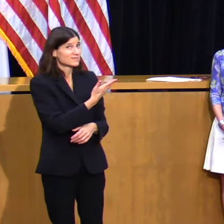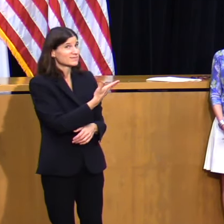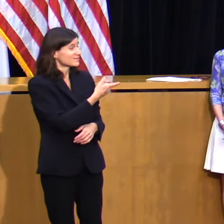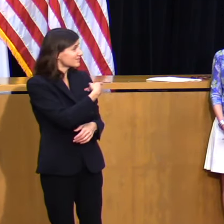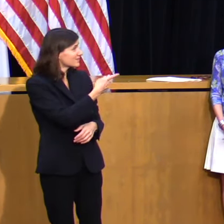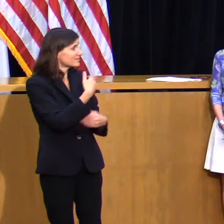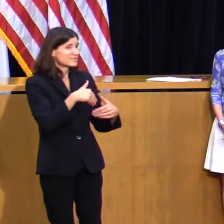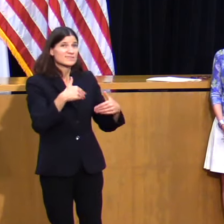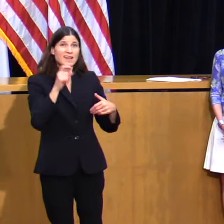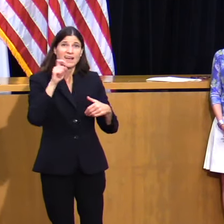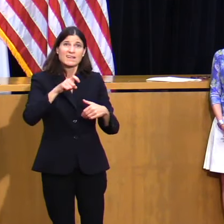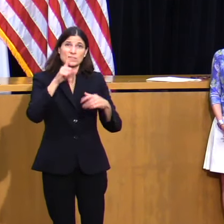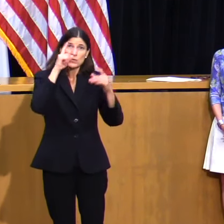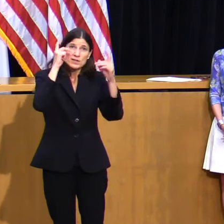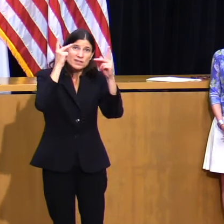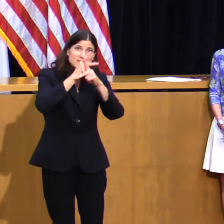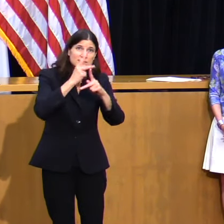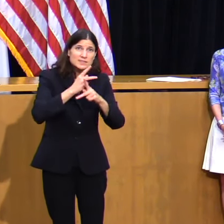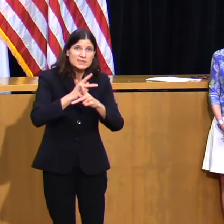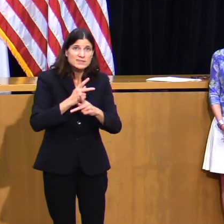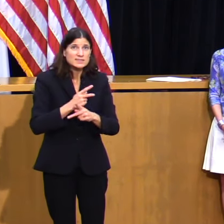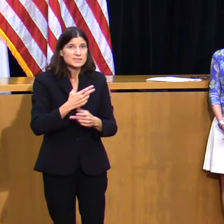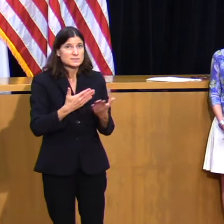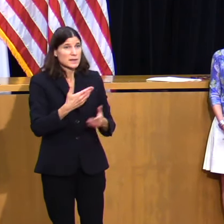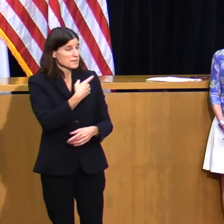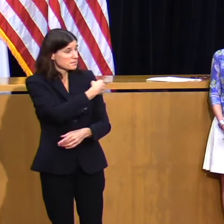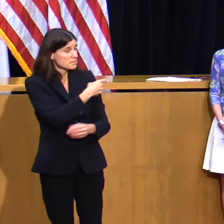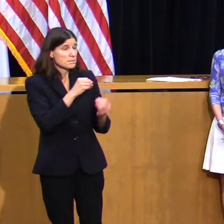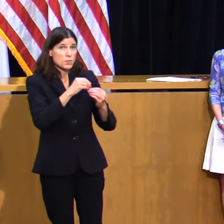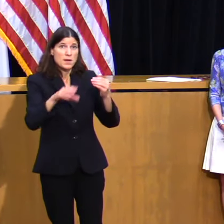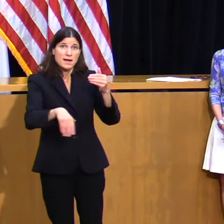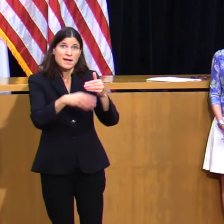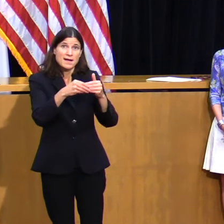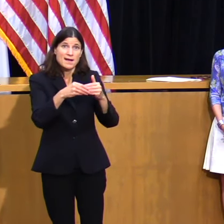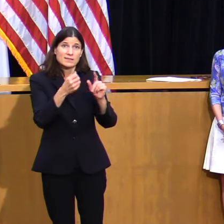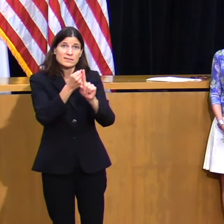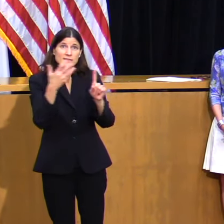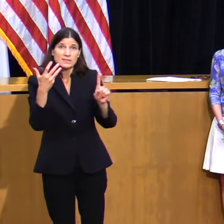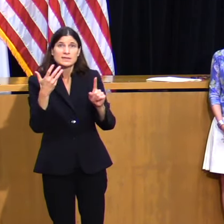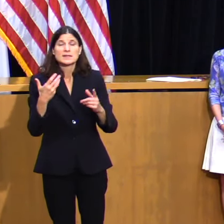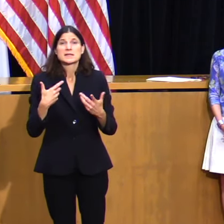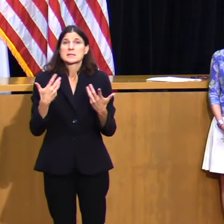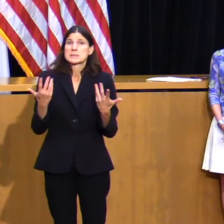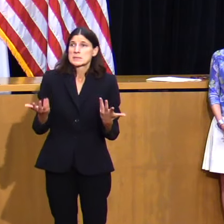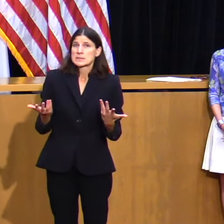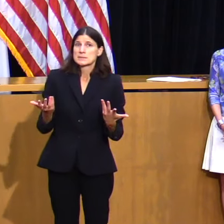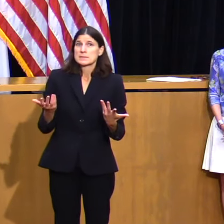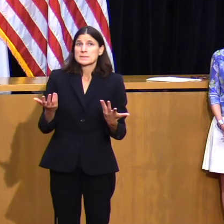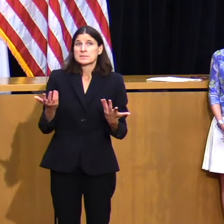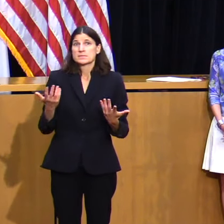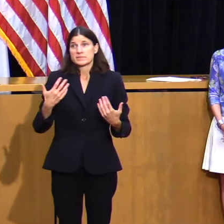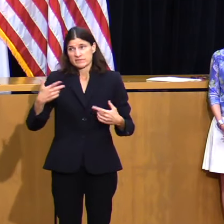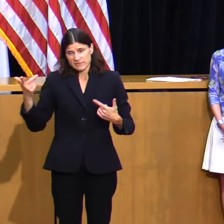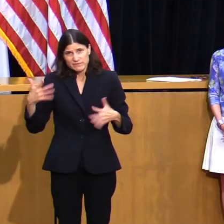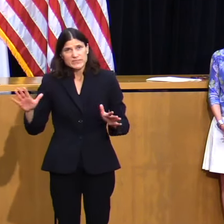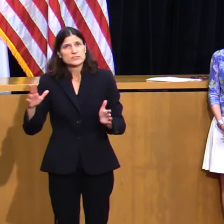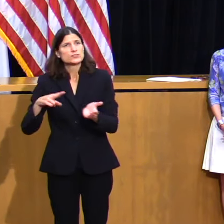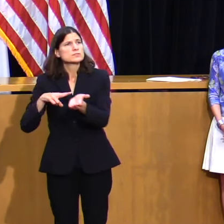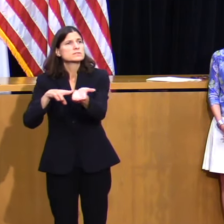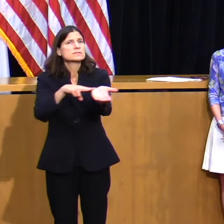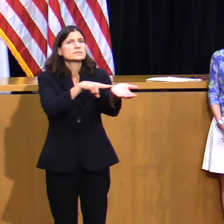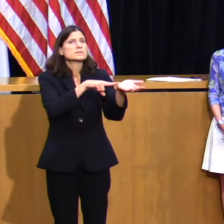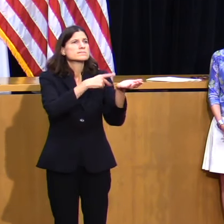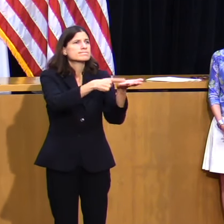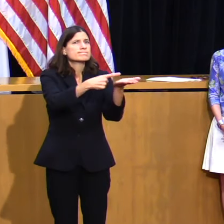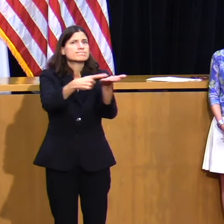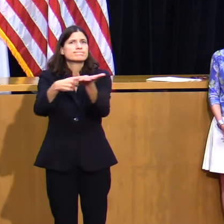question, Commissioner? I mean, it seems to us that based on the dialogue and the vibe that we've gotten, you know, there's always going to be some back and forth,